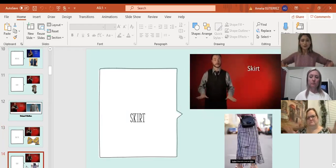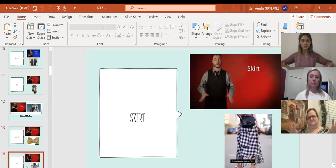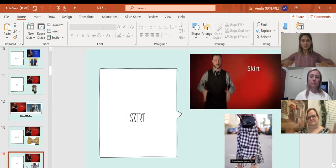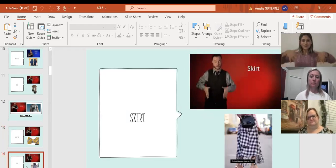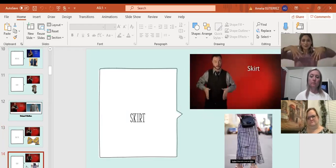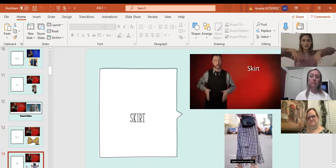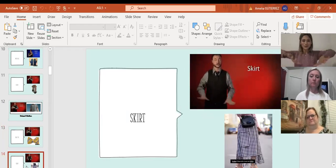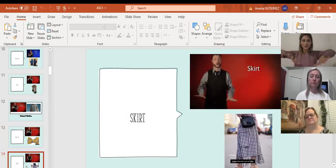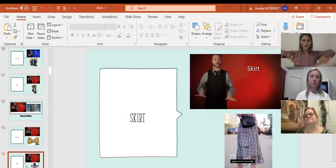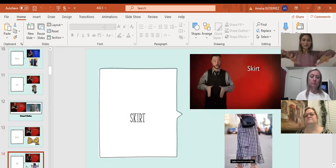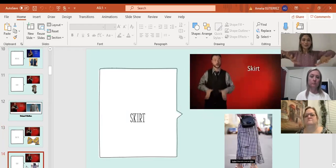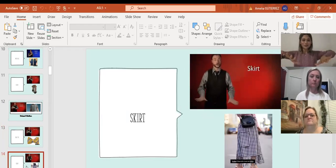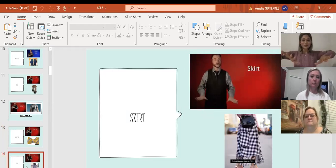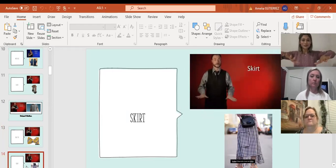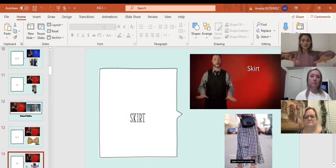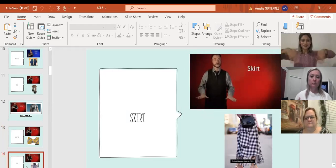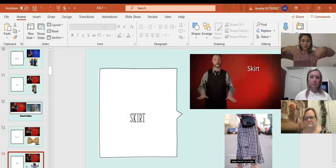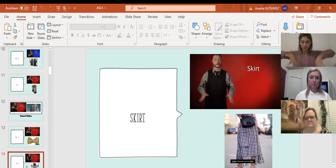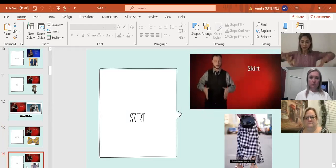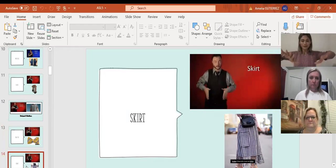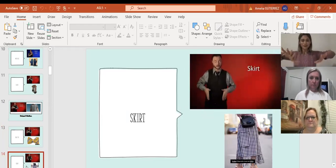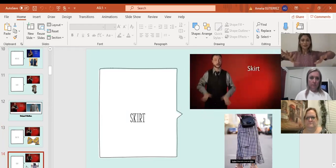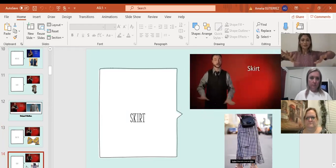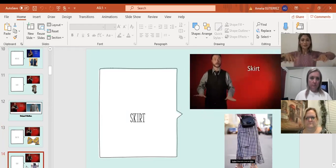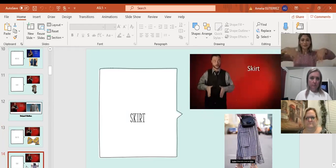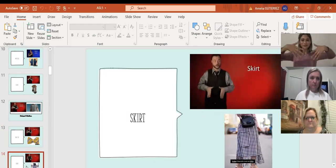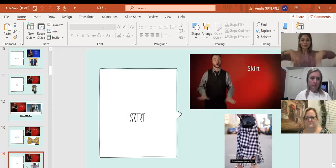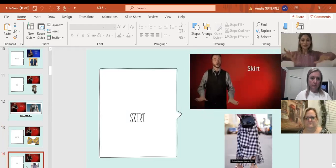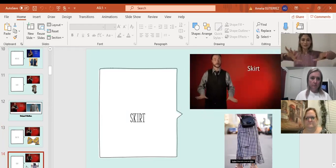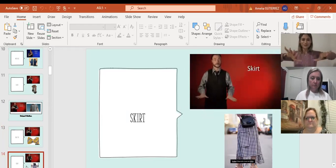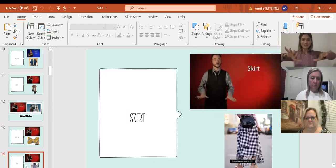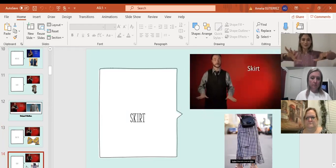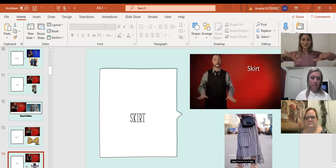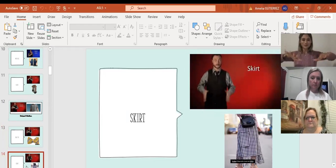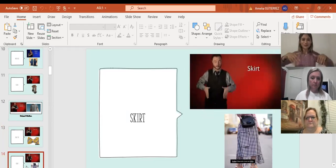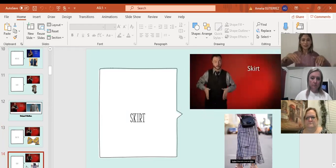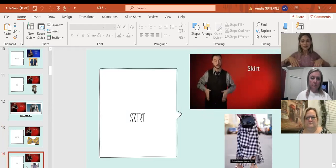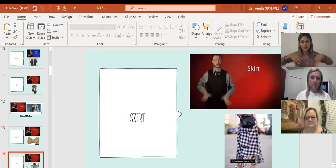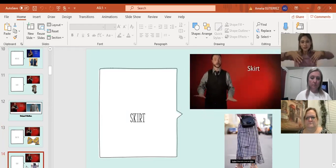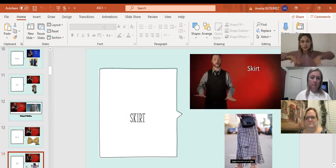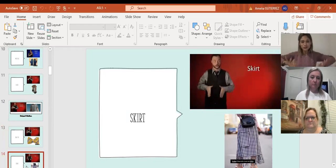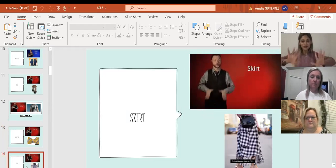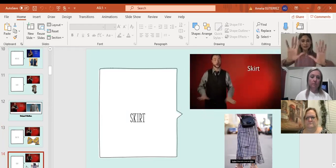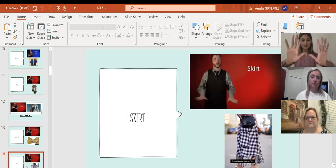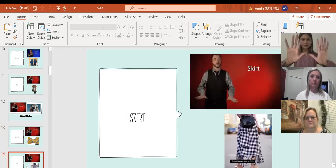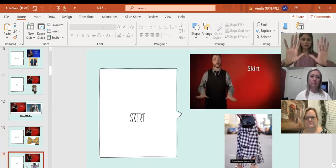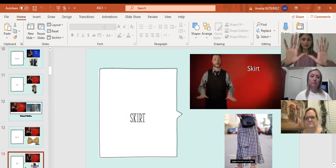Skirt. So it's your hands in the shape of a 5 and it goes down. Skirt.